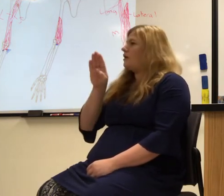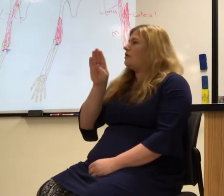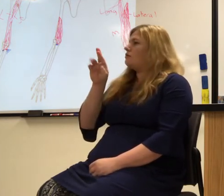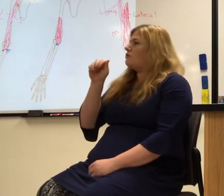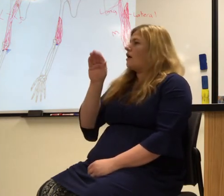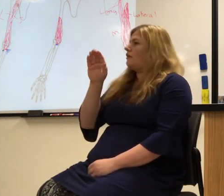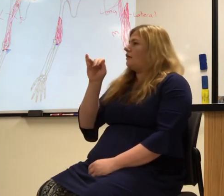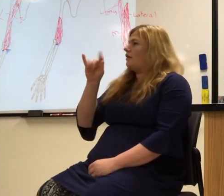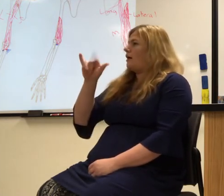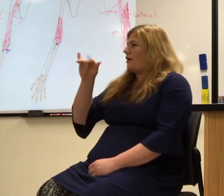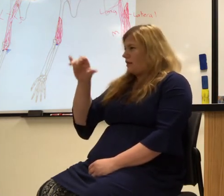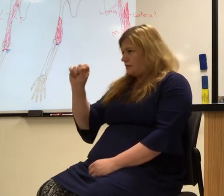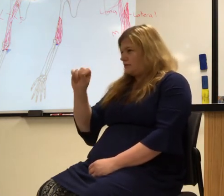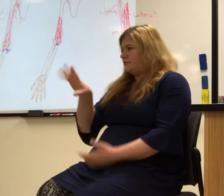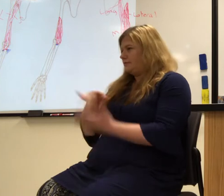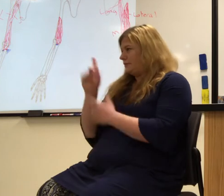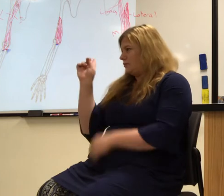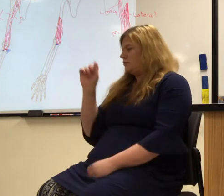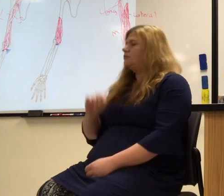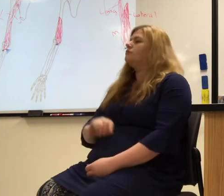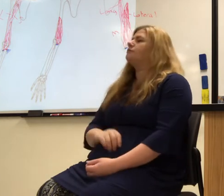brachialis.